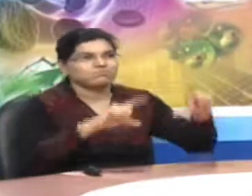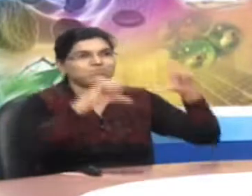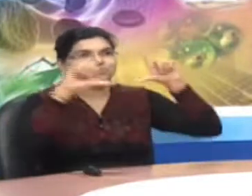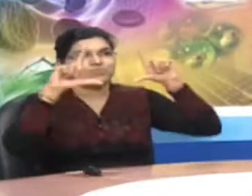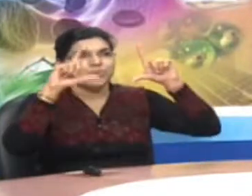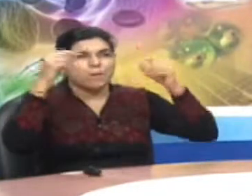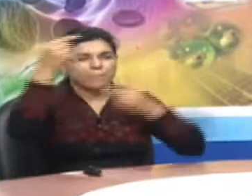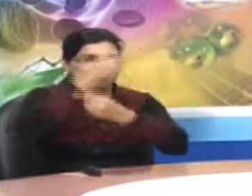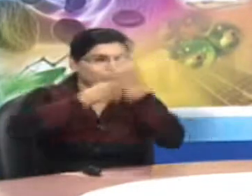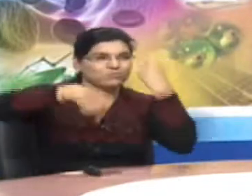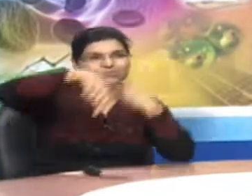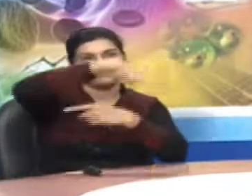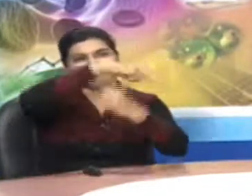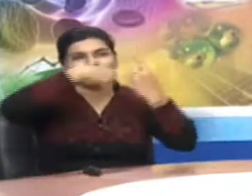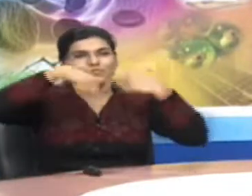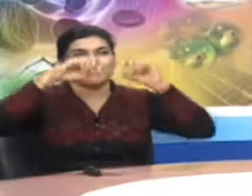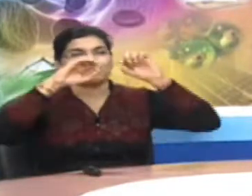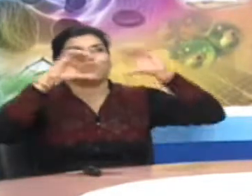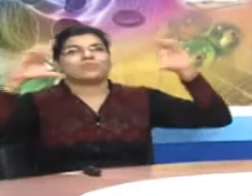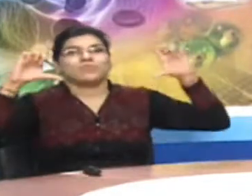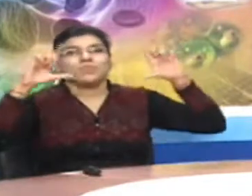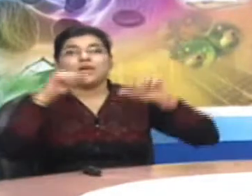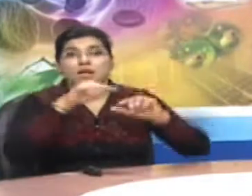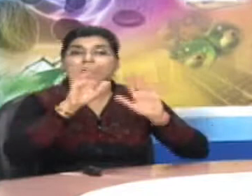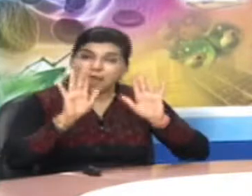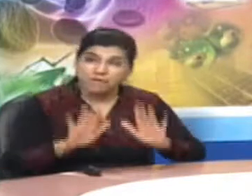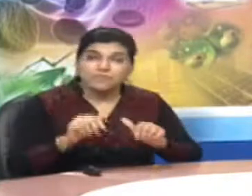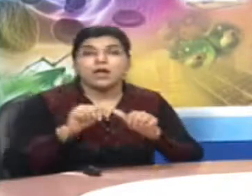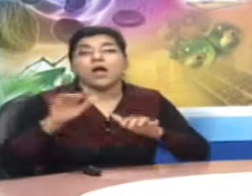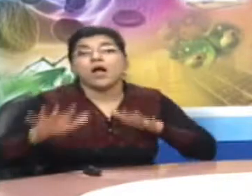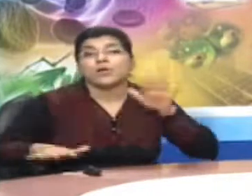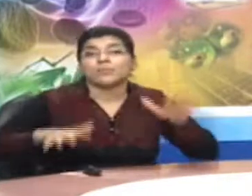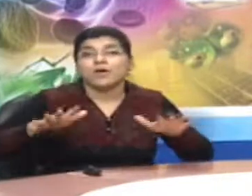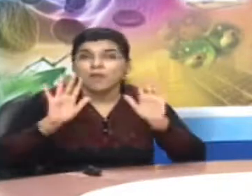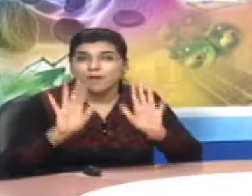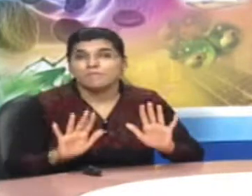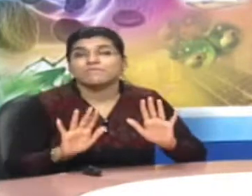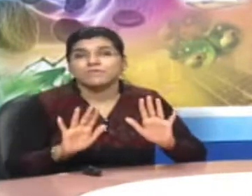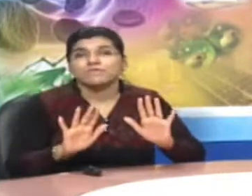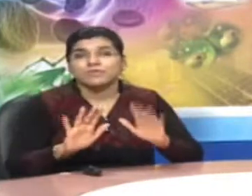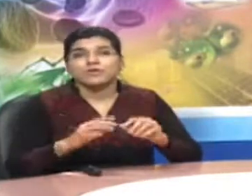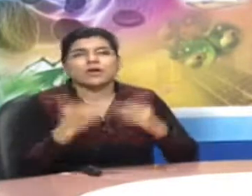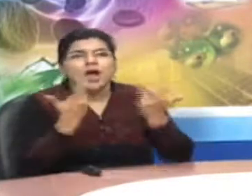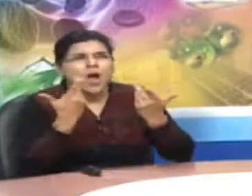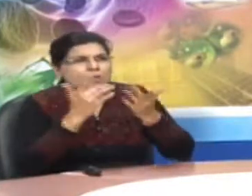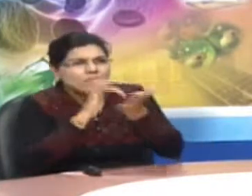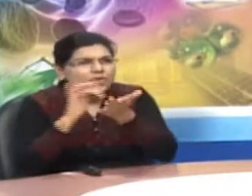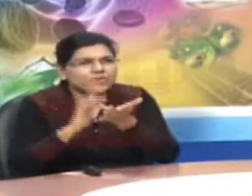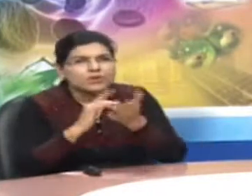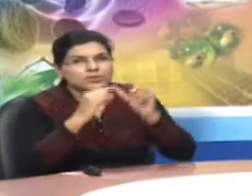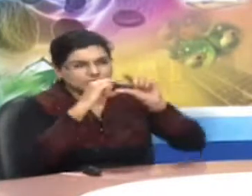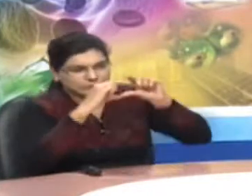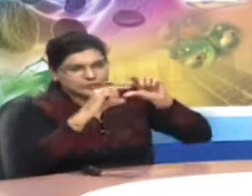watching your presentation. So you can add animation slides in which different kinds